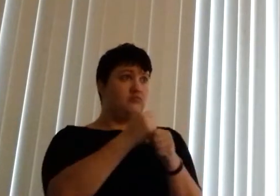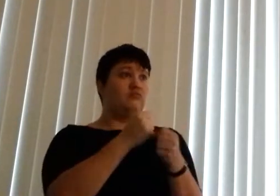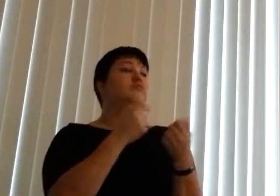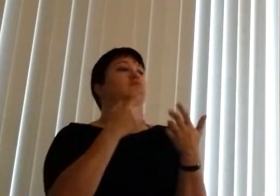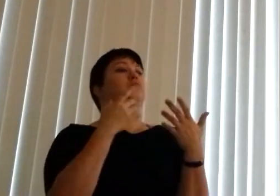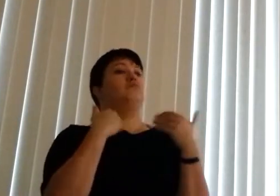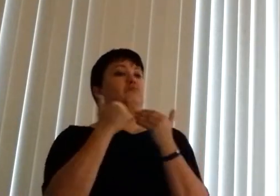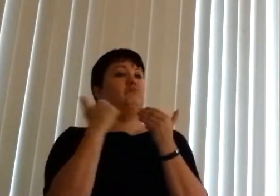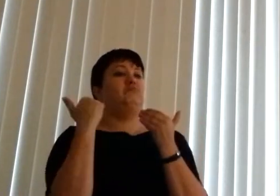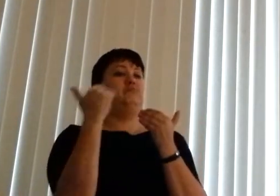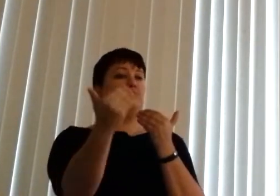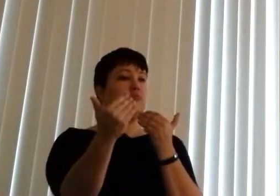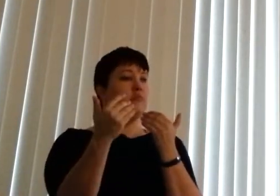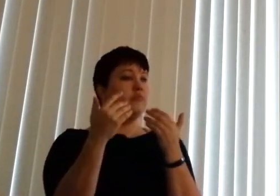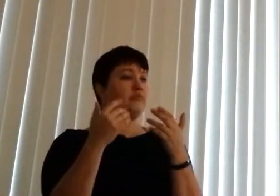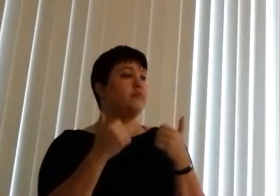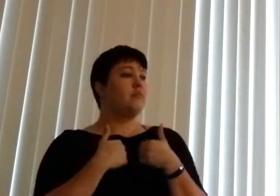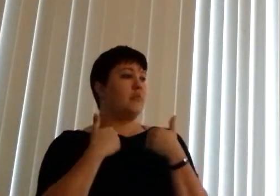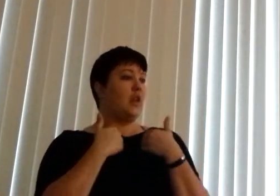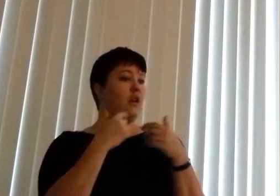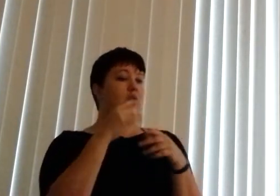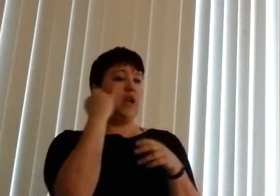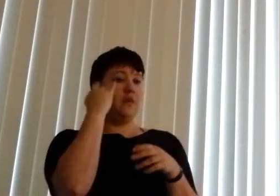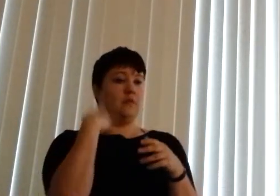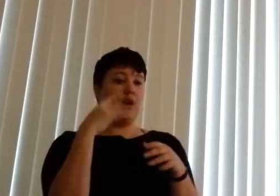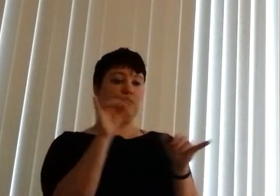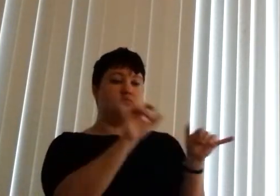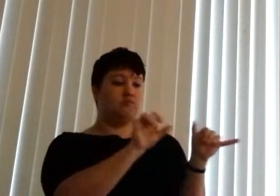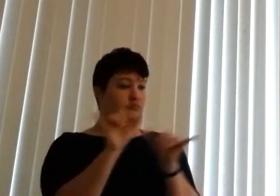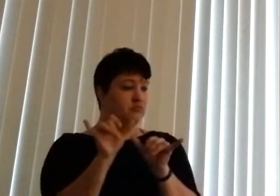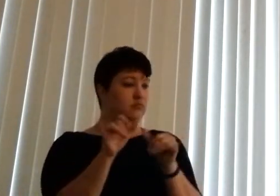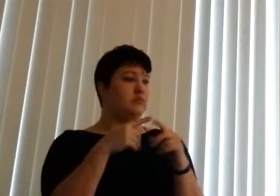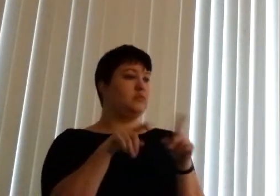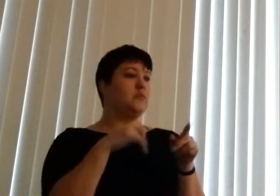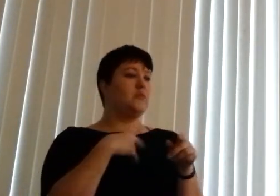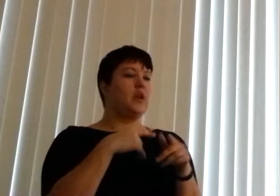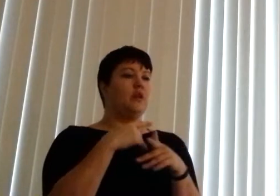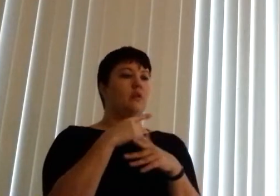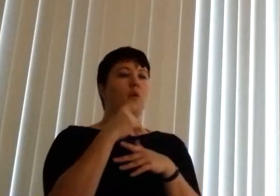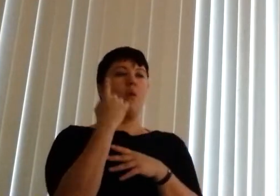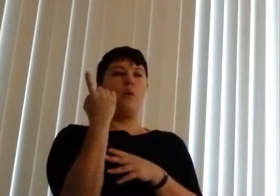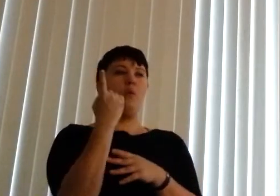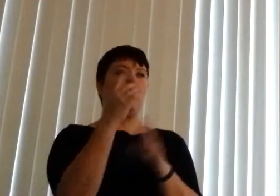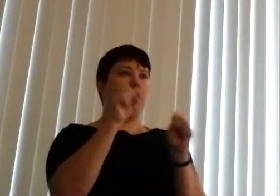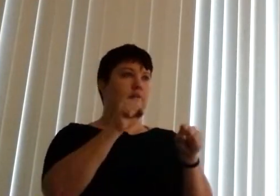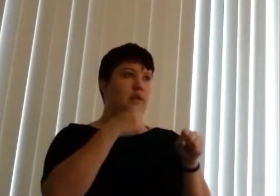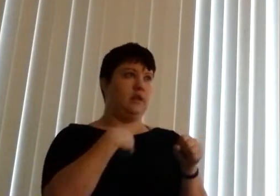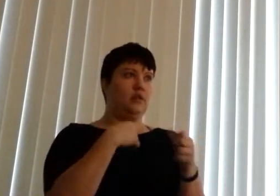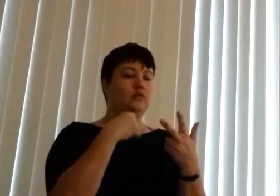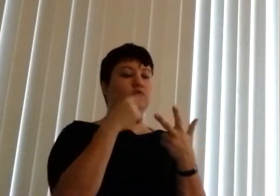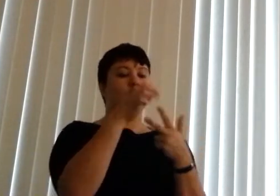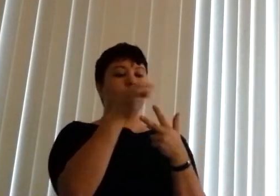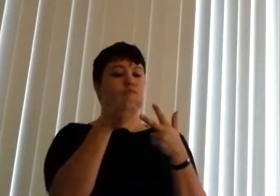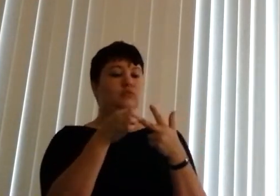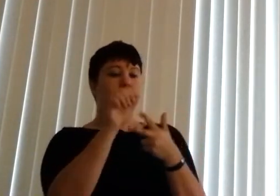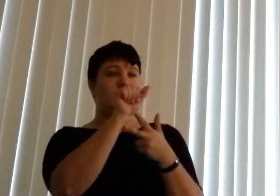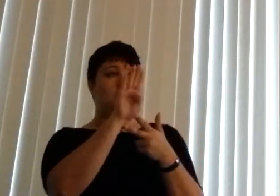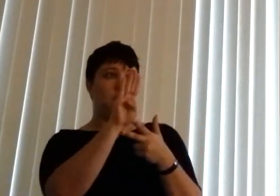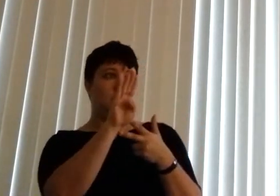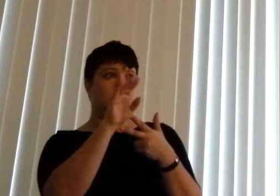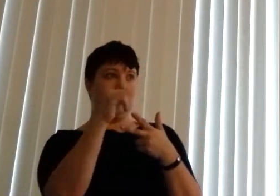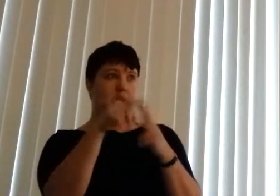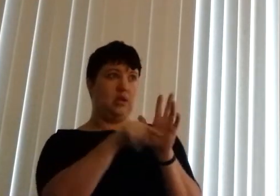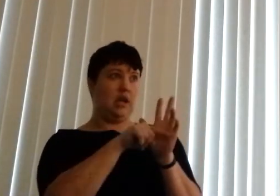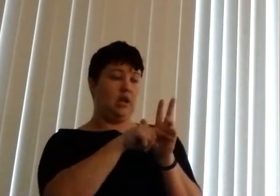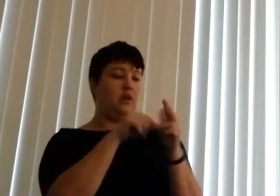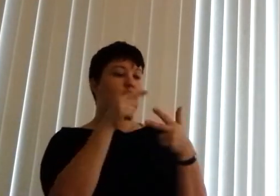treated, and all else is equal between them. But we are able to treat only either the 2 with type AB negative